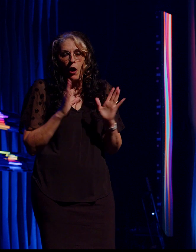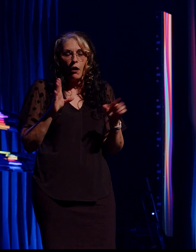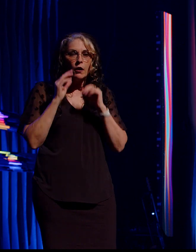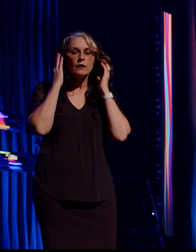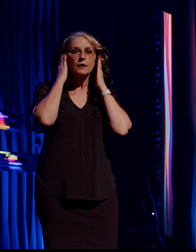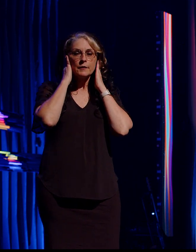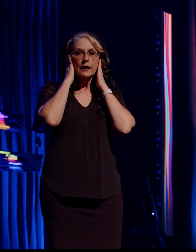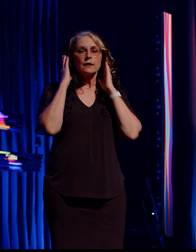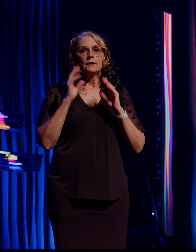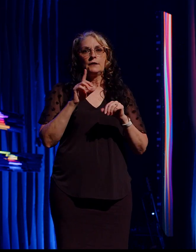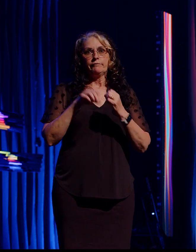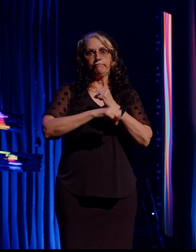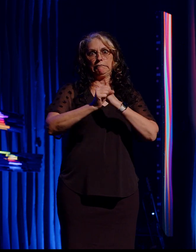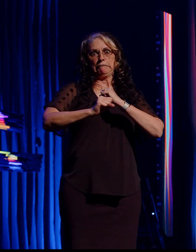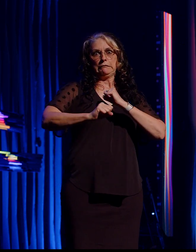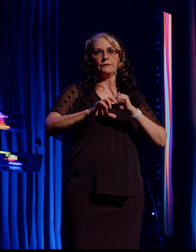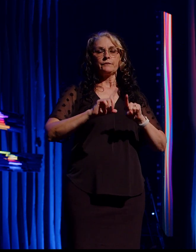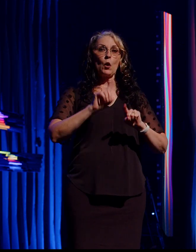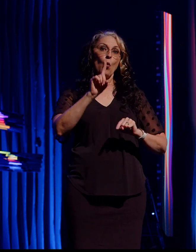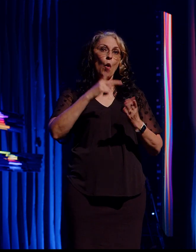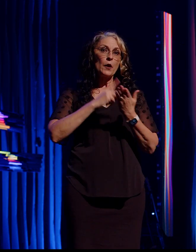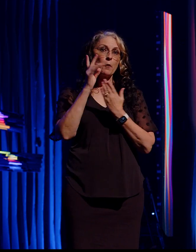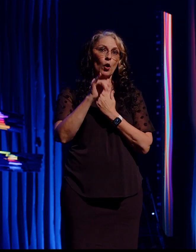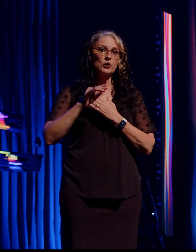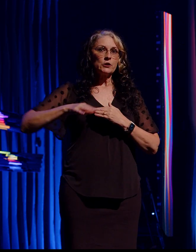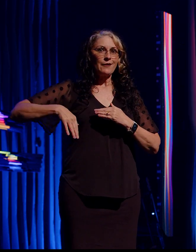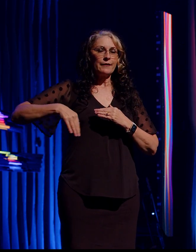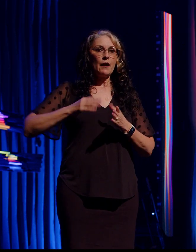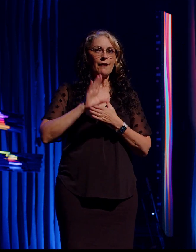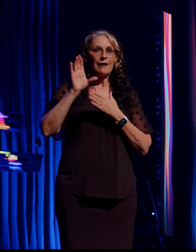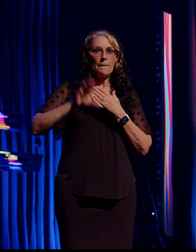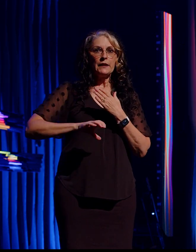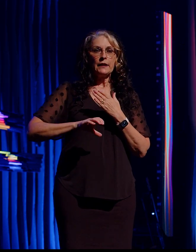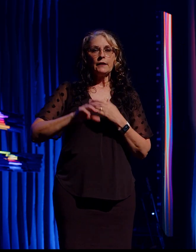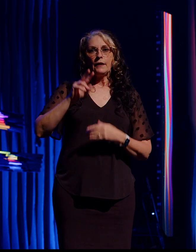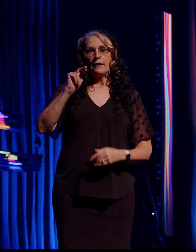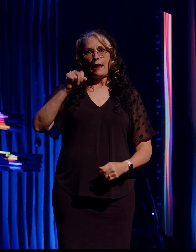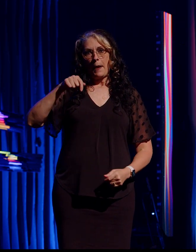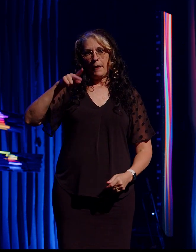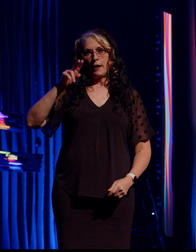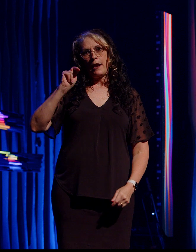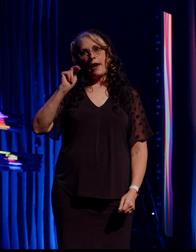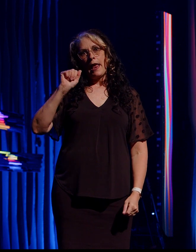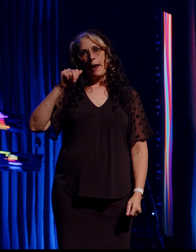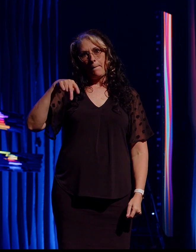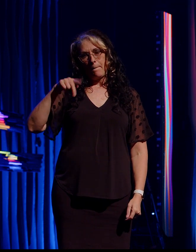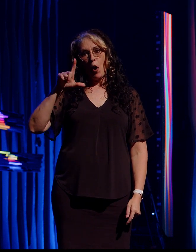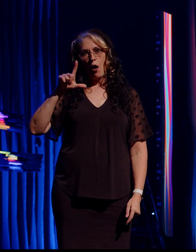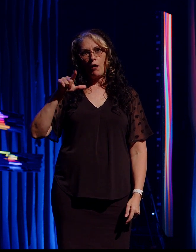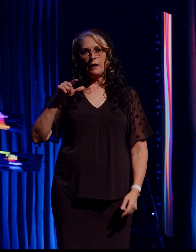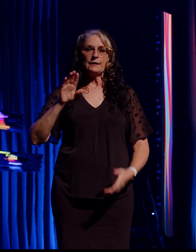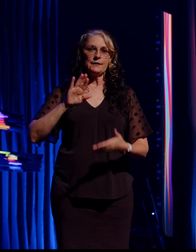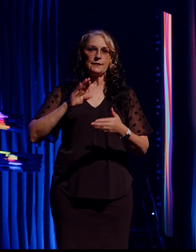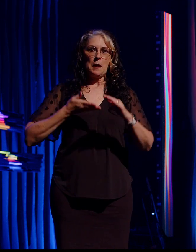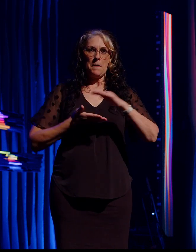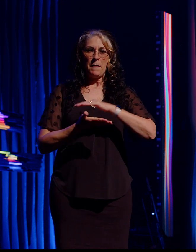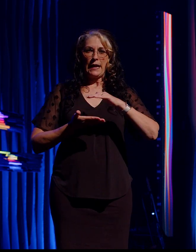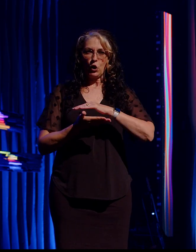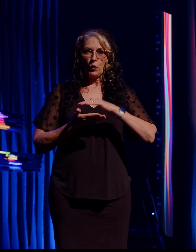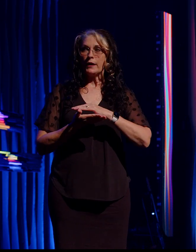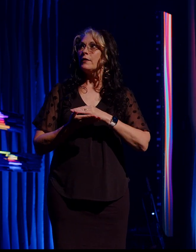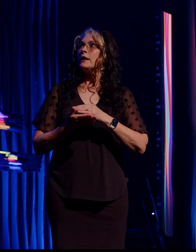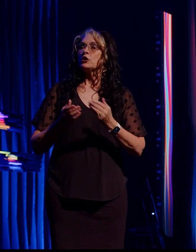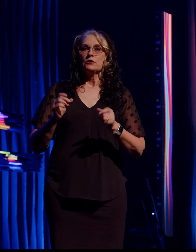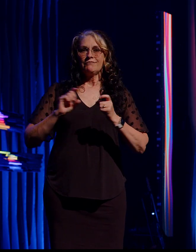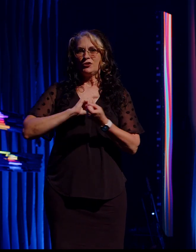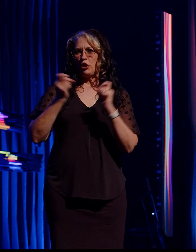It would take too long. There's only one project that we didn't complete in Nepal. It was a bakery. I don't think it's because of celiac disease out there. They just